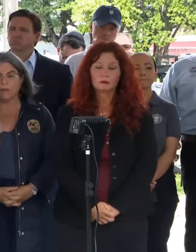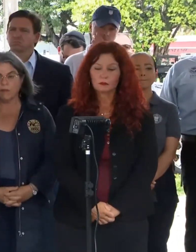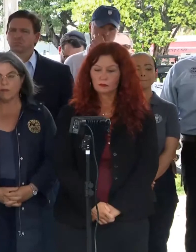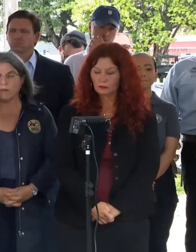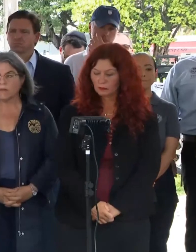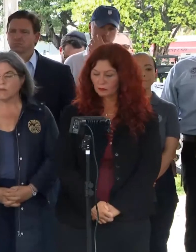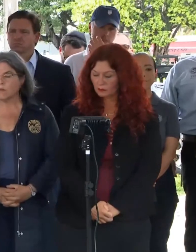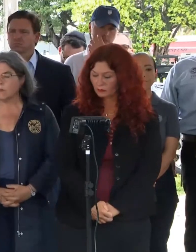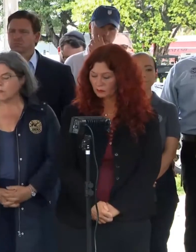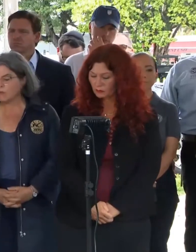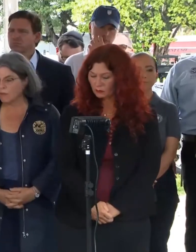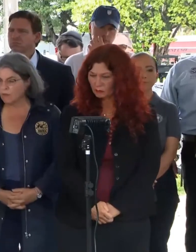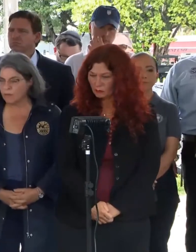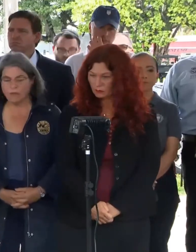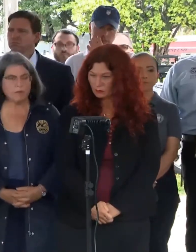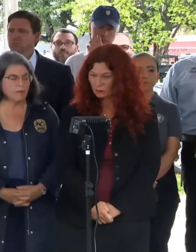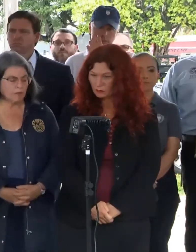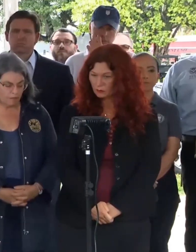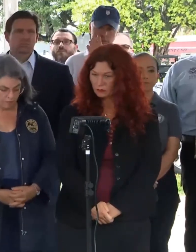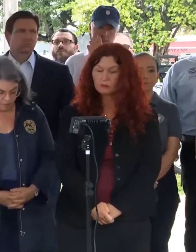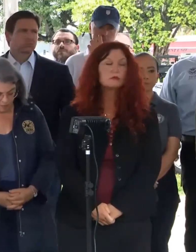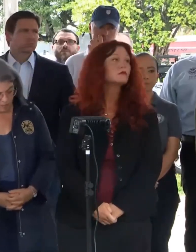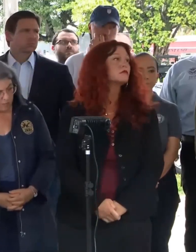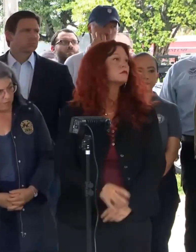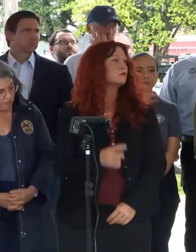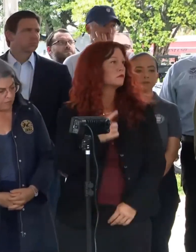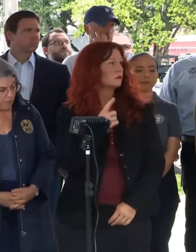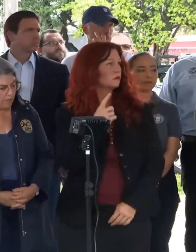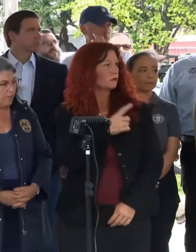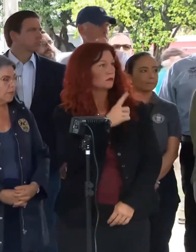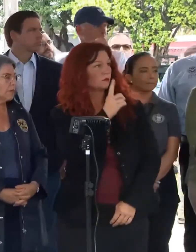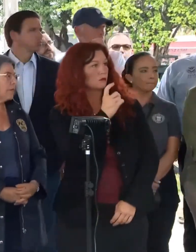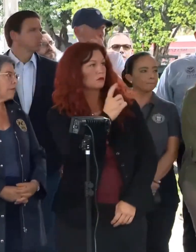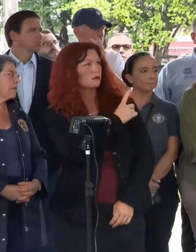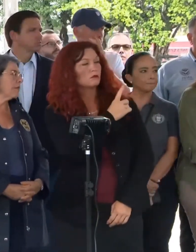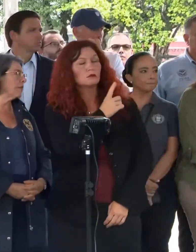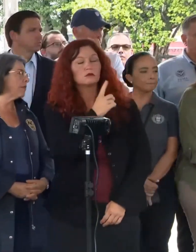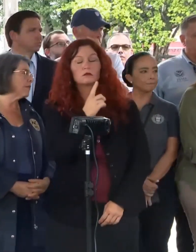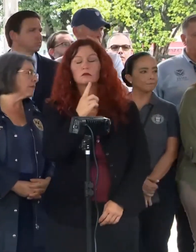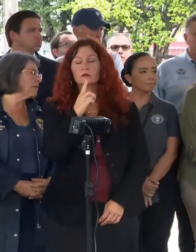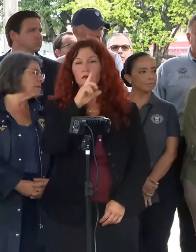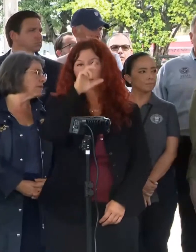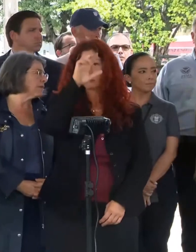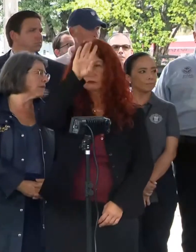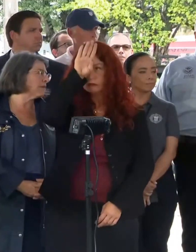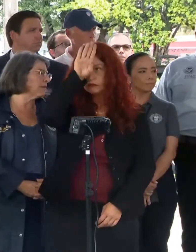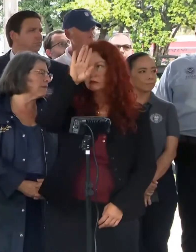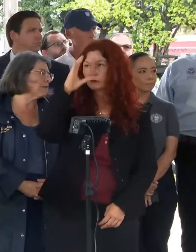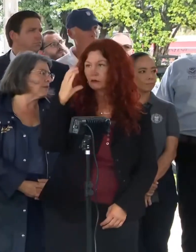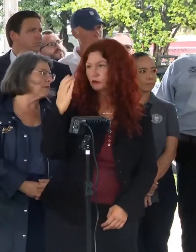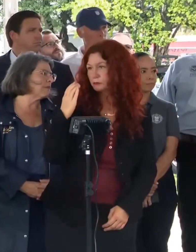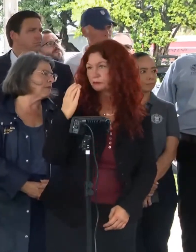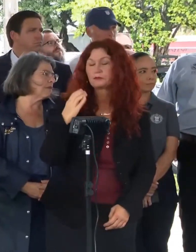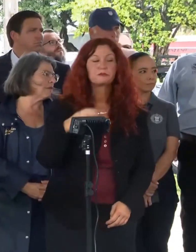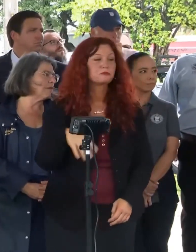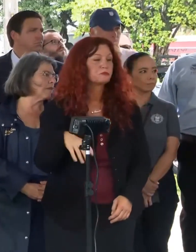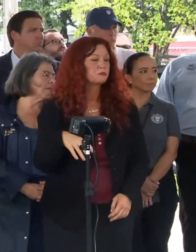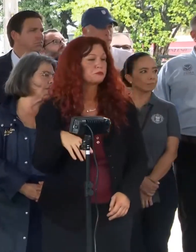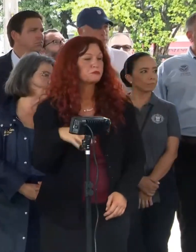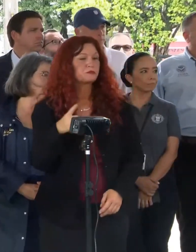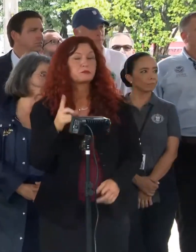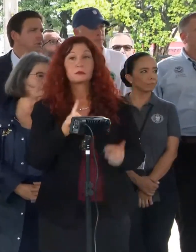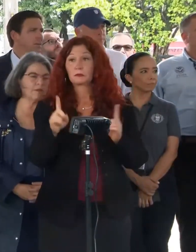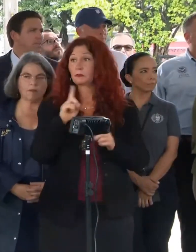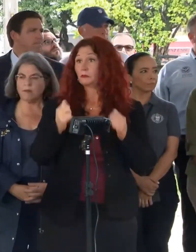aquí. Thank you, sir. NBC? Chief, I think you'd be best for this. So, residents are talking to us about those